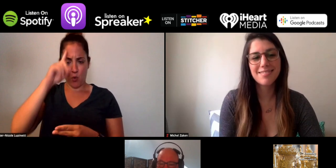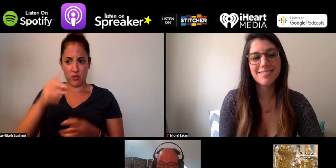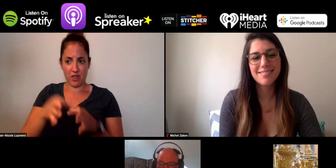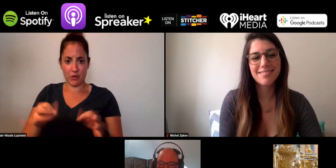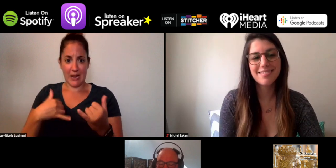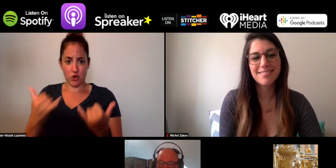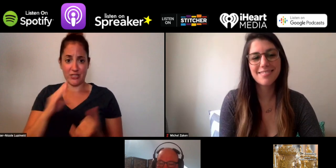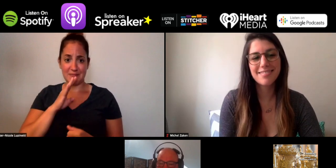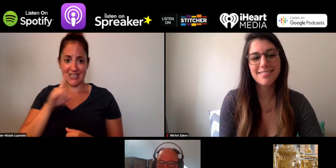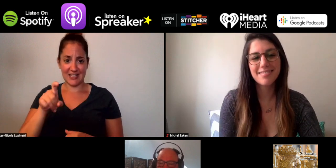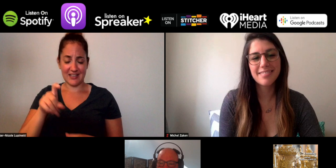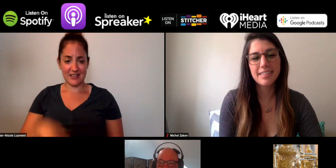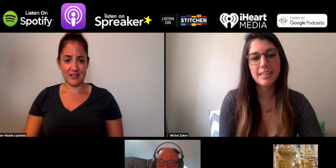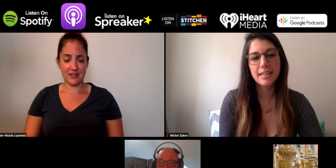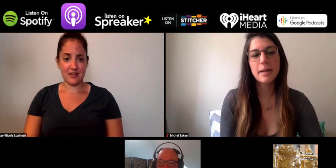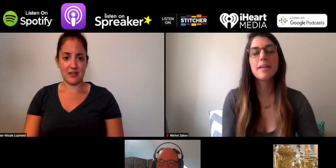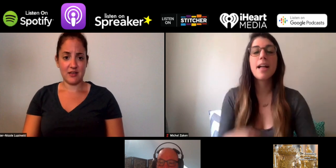currently speaking?